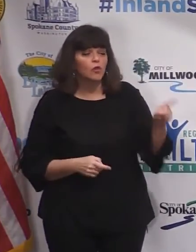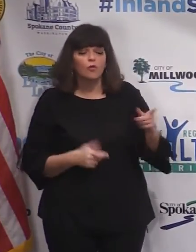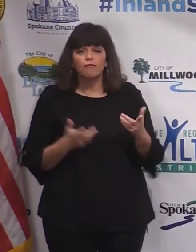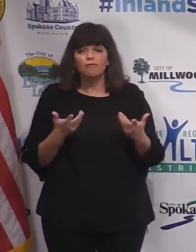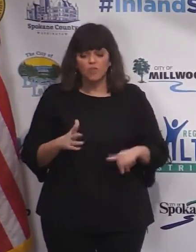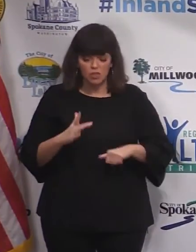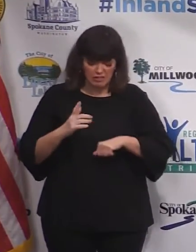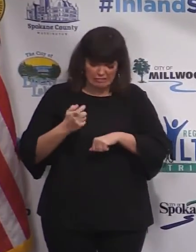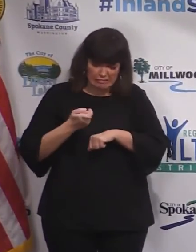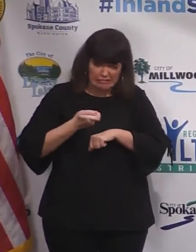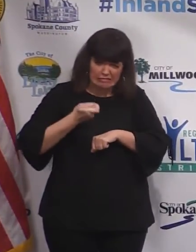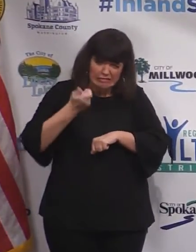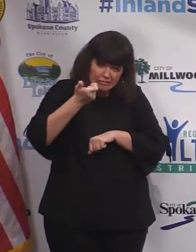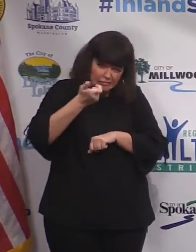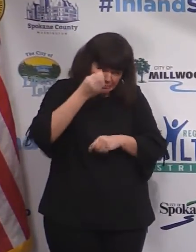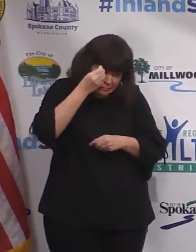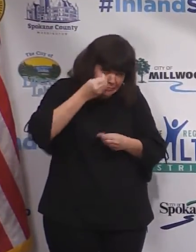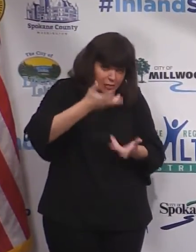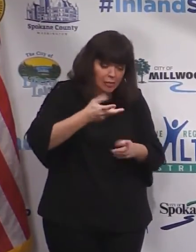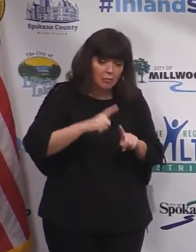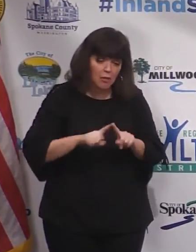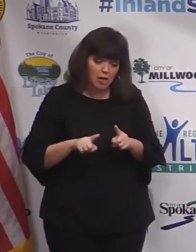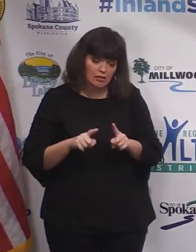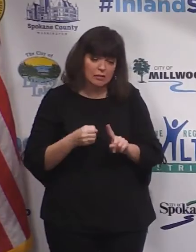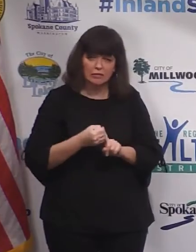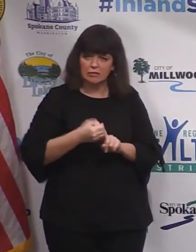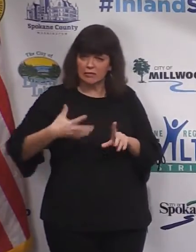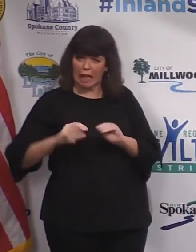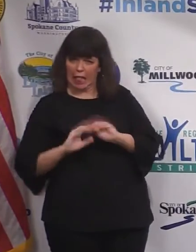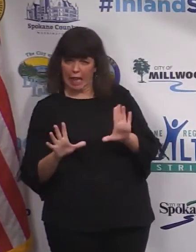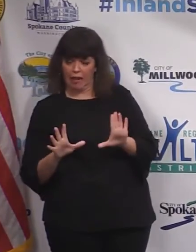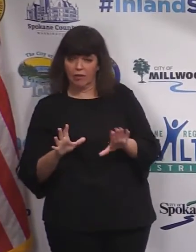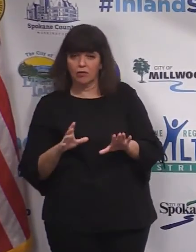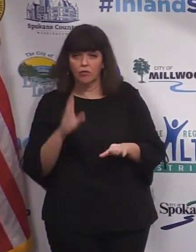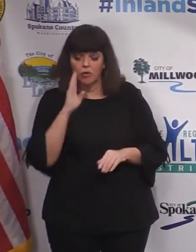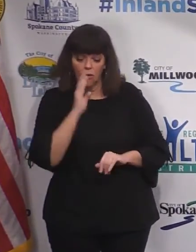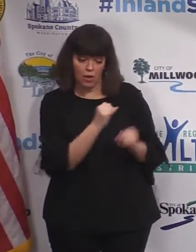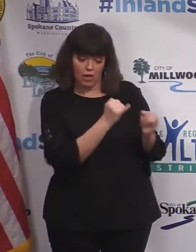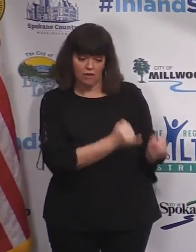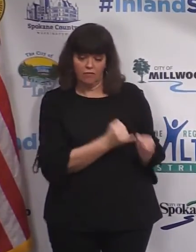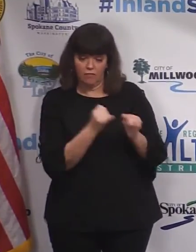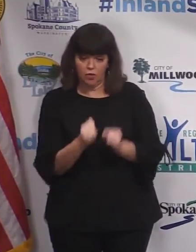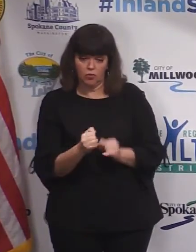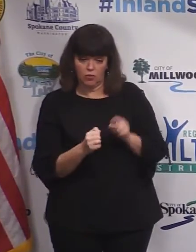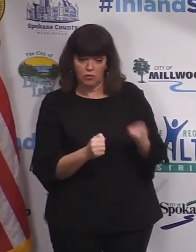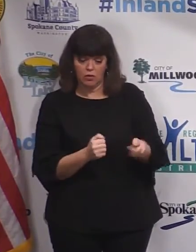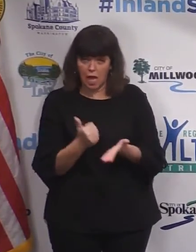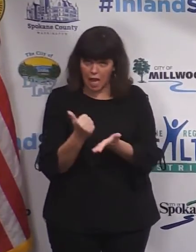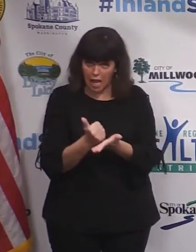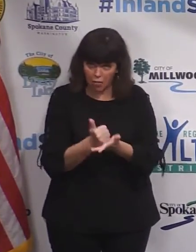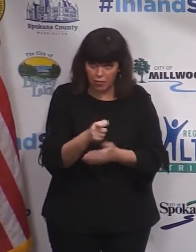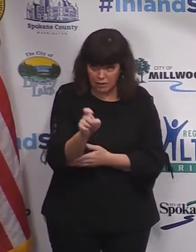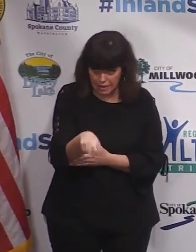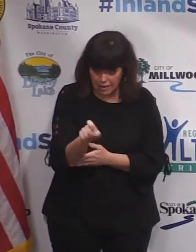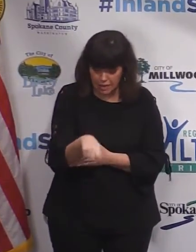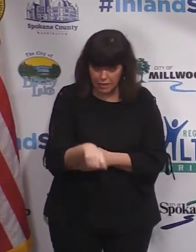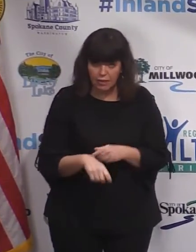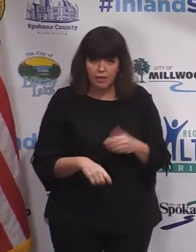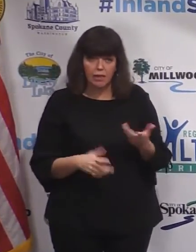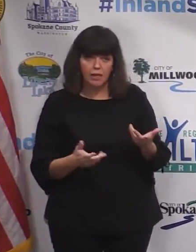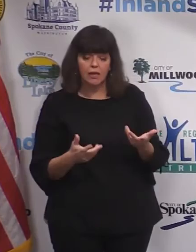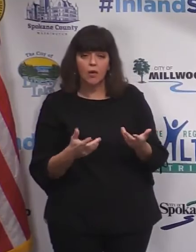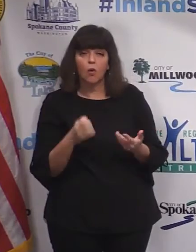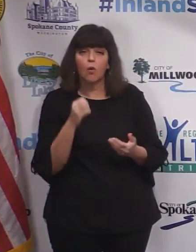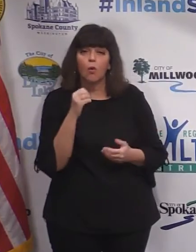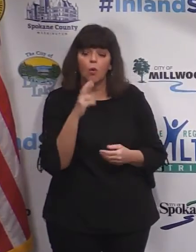provide further clarification for individuals in our community who want to help, what is the best way for them to help,